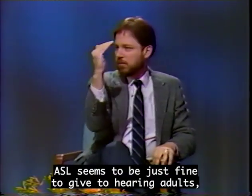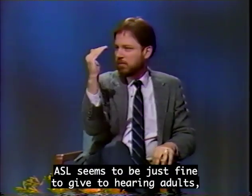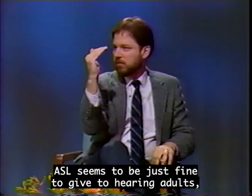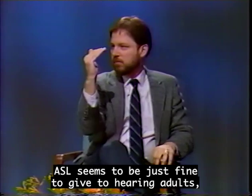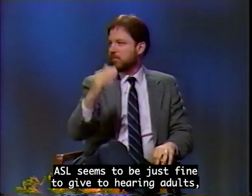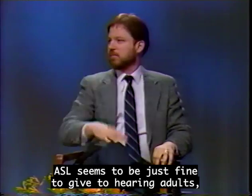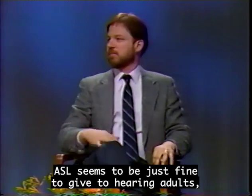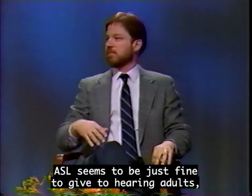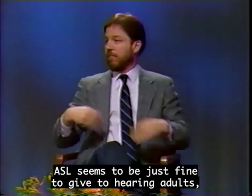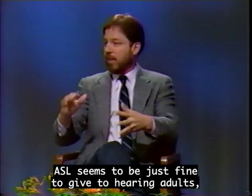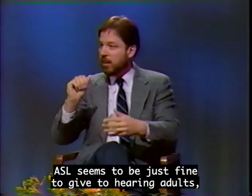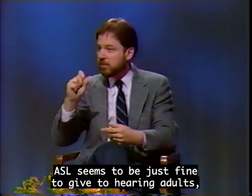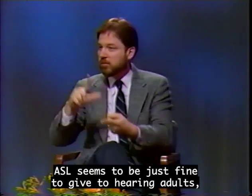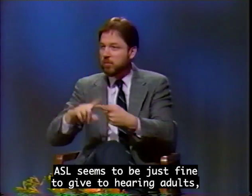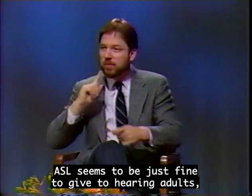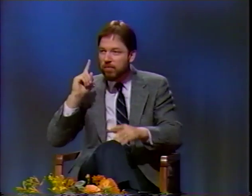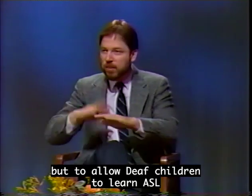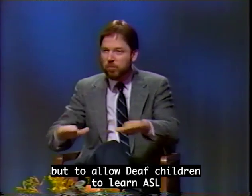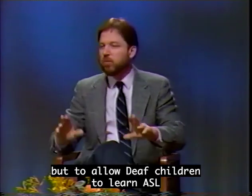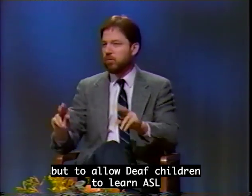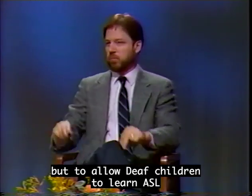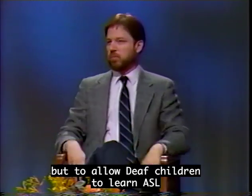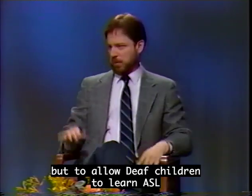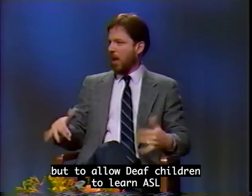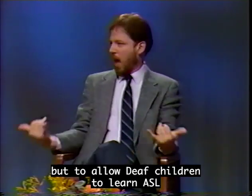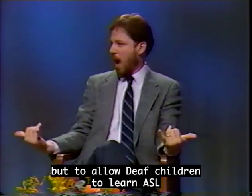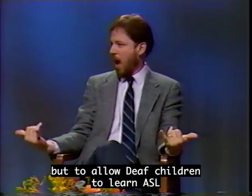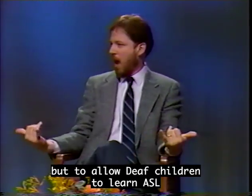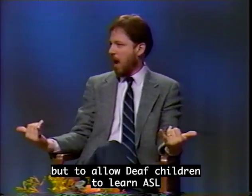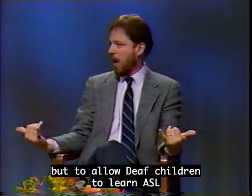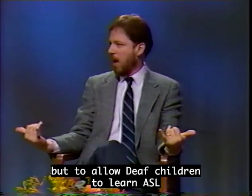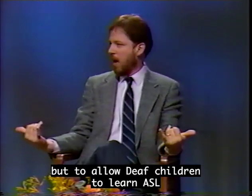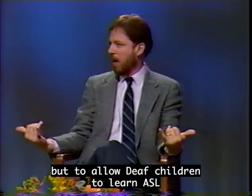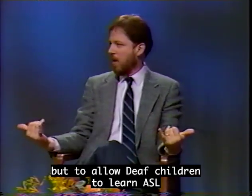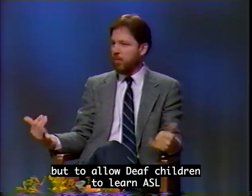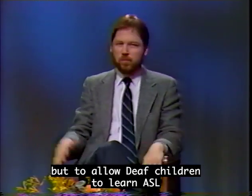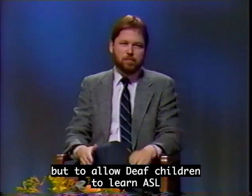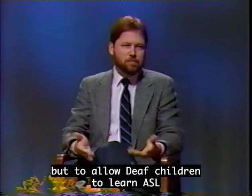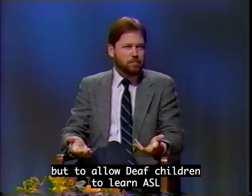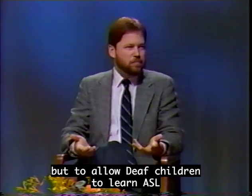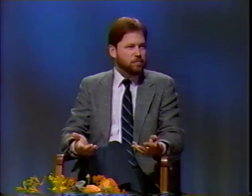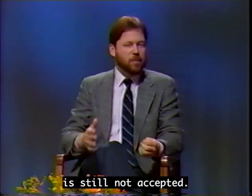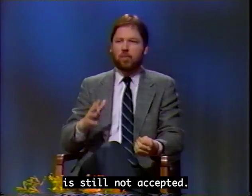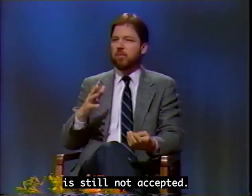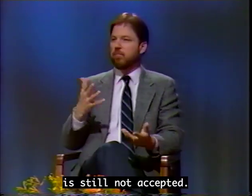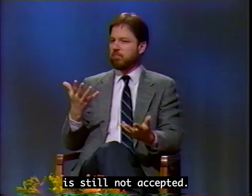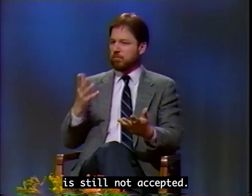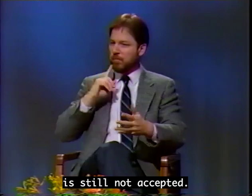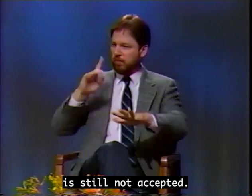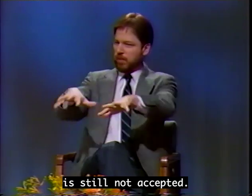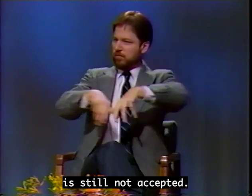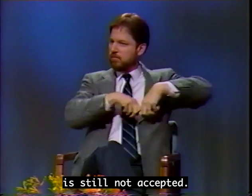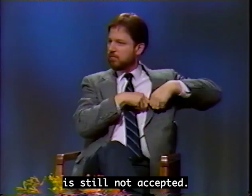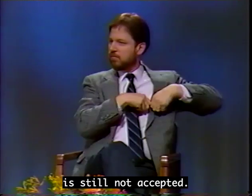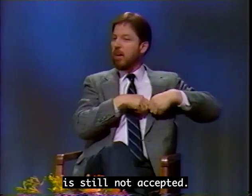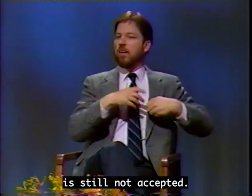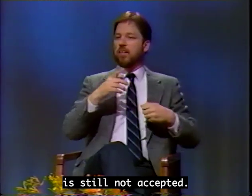hearing adults. But to allow deaf children to learn ASL is still not